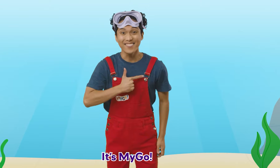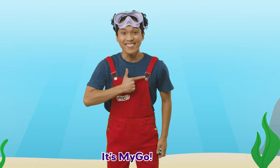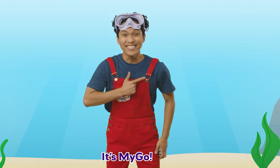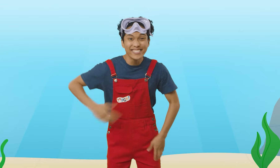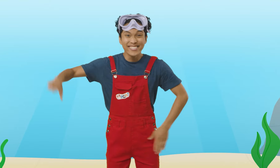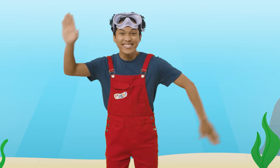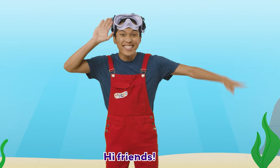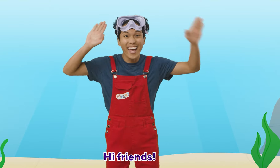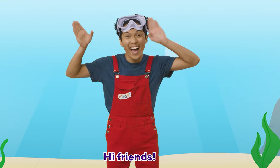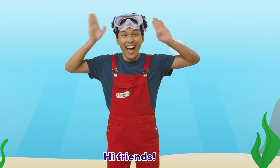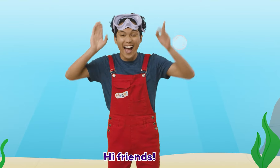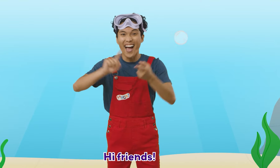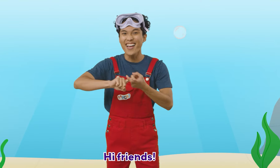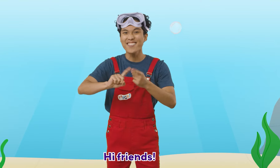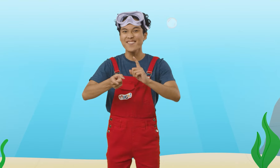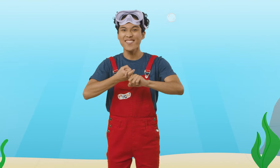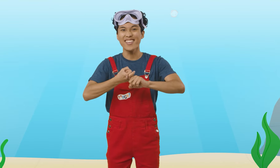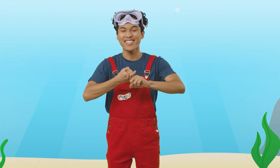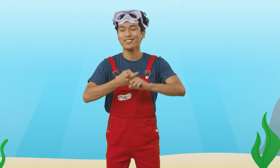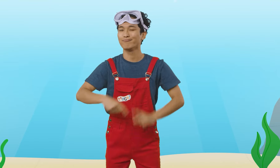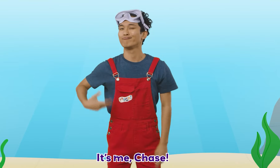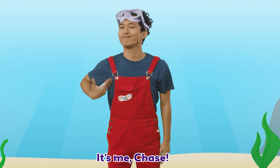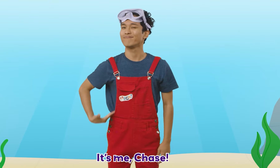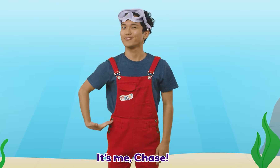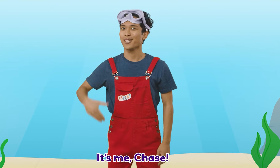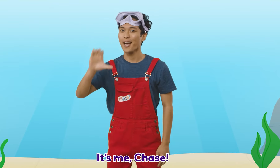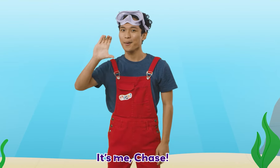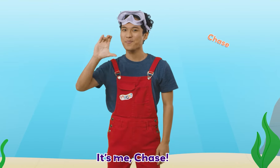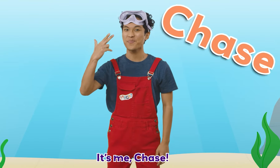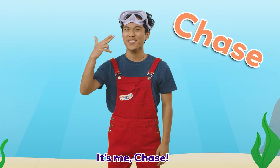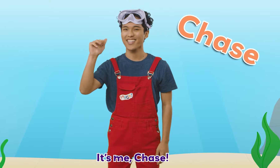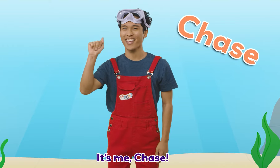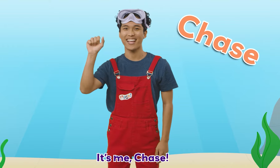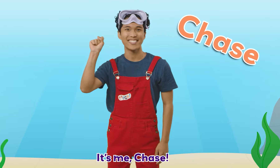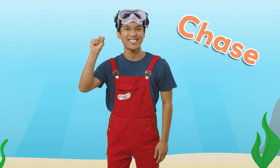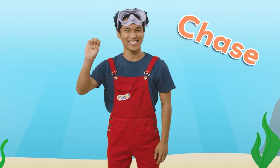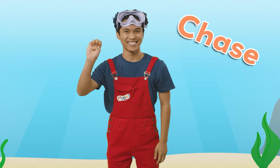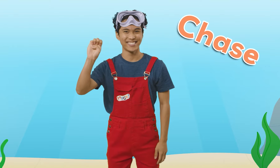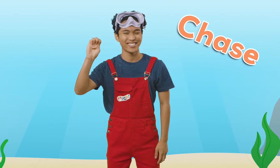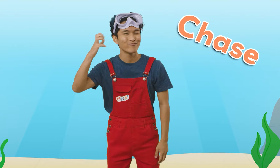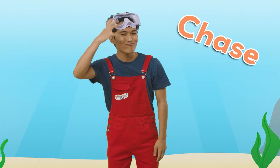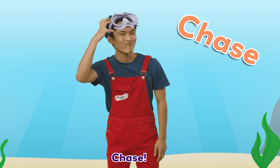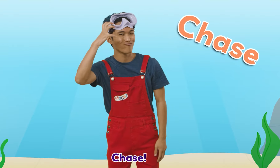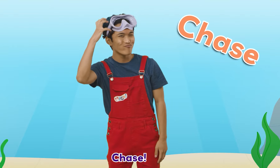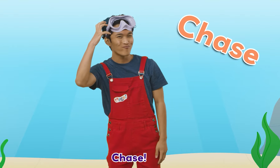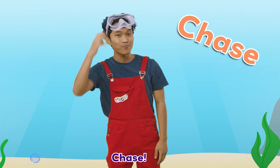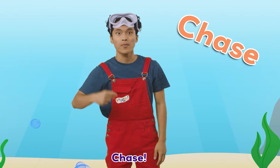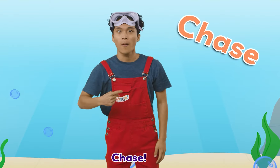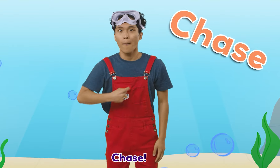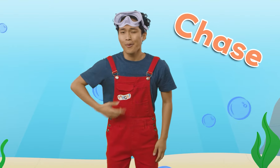my go. Hi, friends. It's me, Chase.